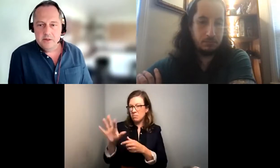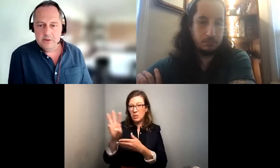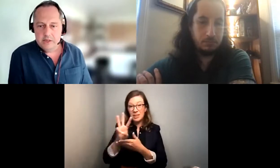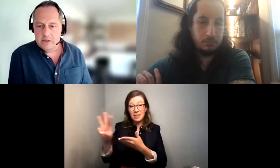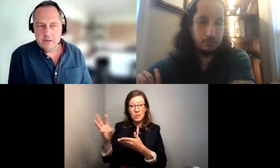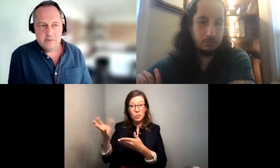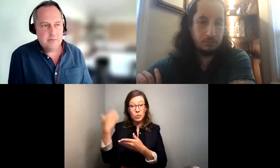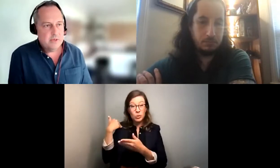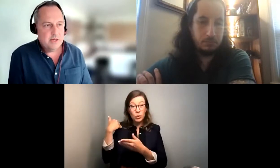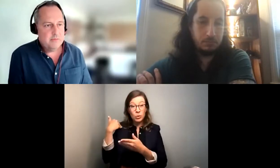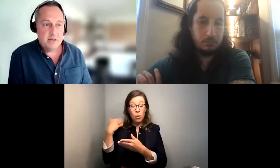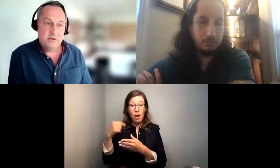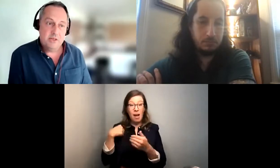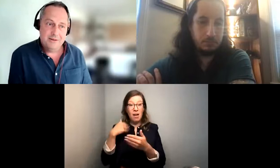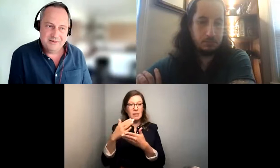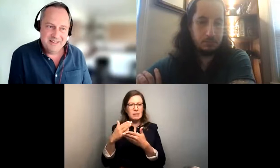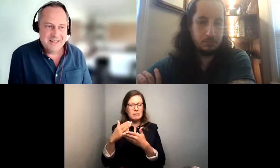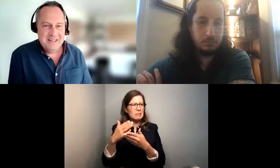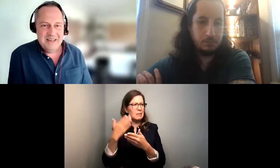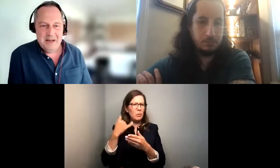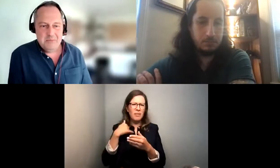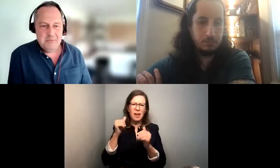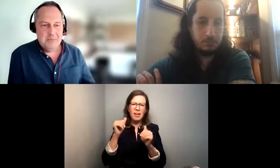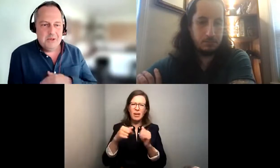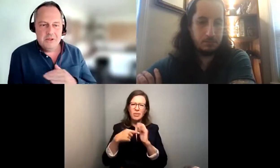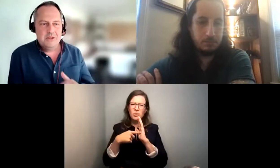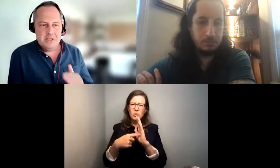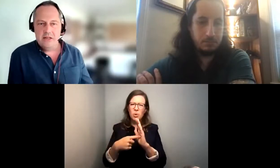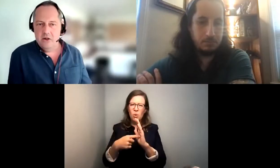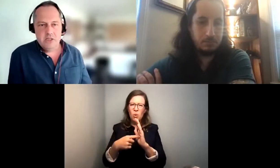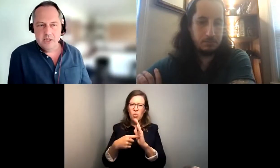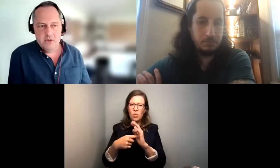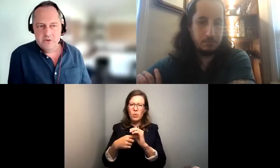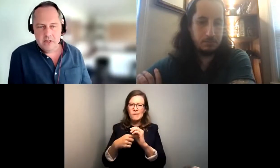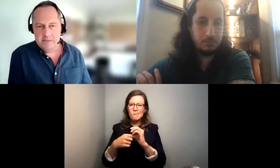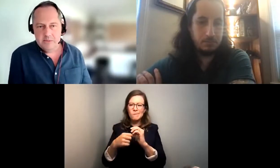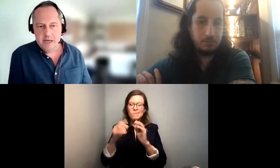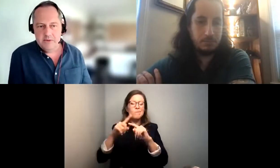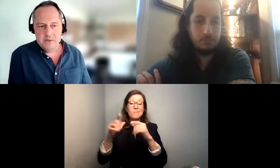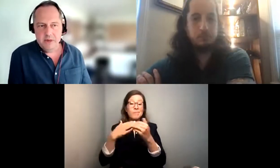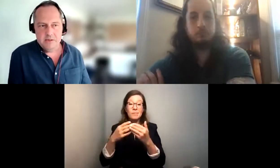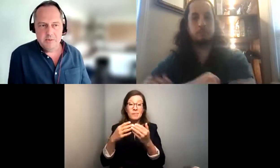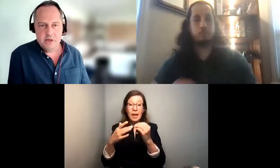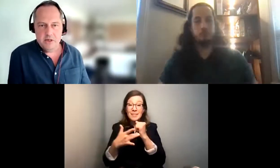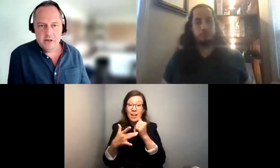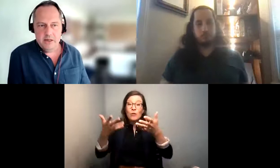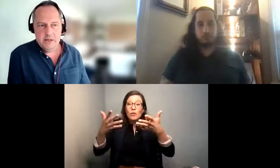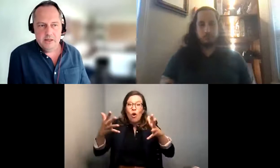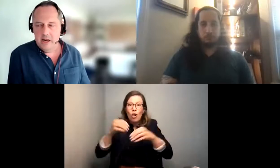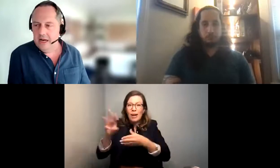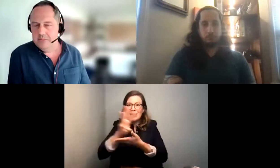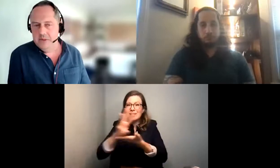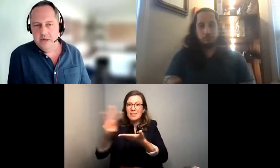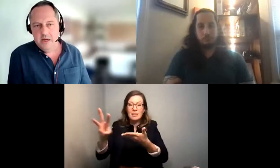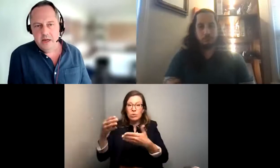some, I don't know whether I can show them. I could show. But the technology has moved on leaps and bounds. Ben's been working on it